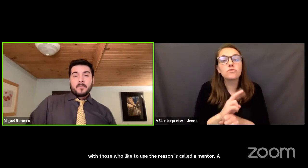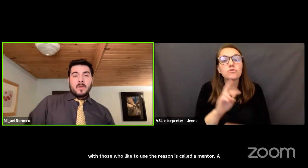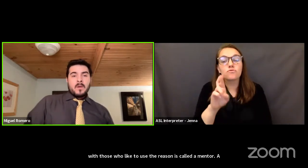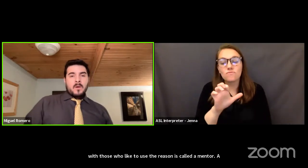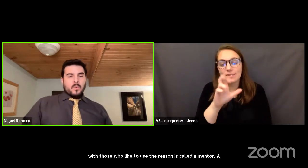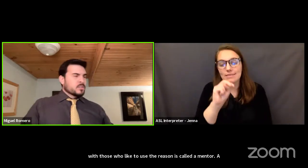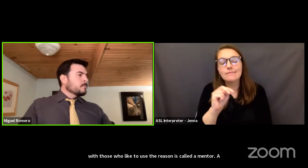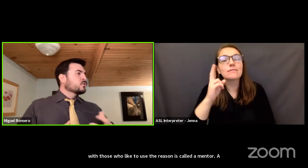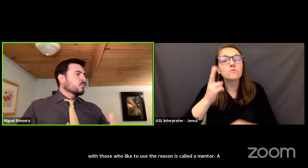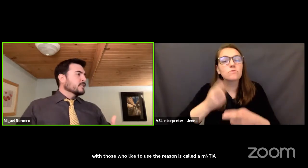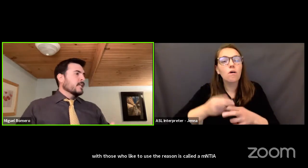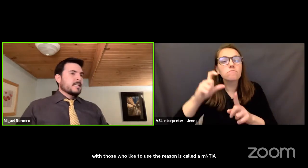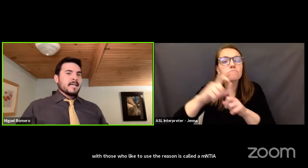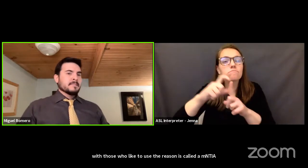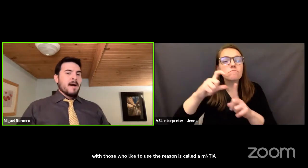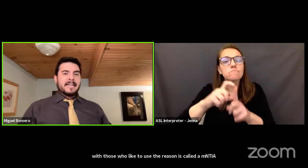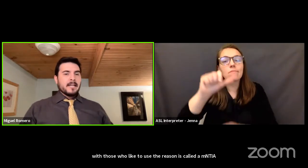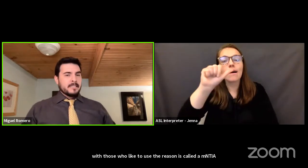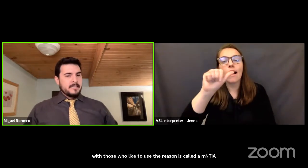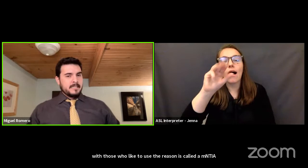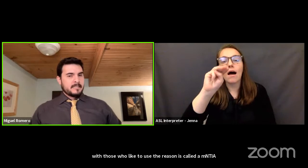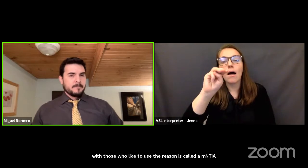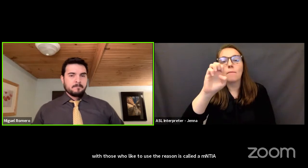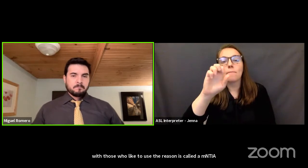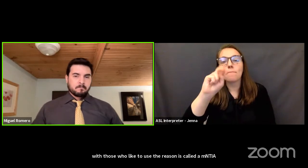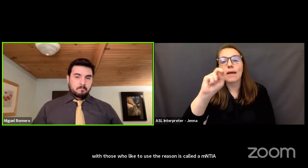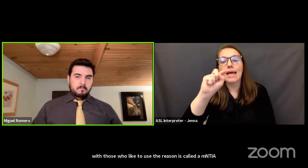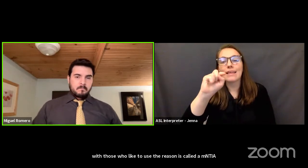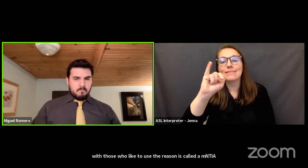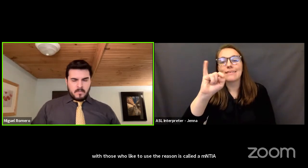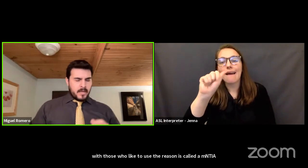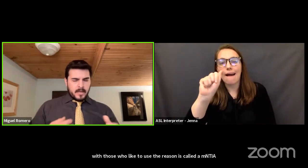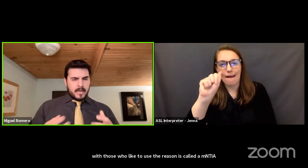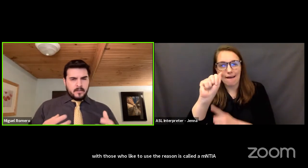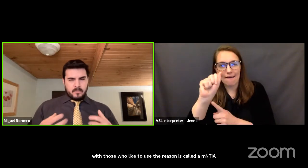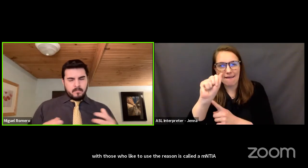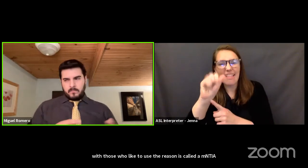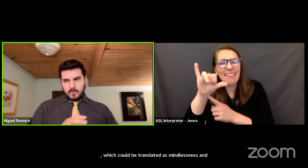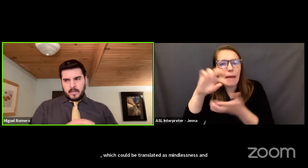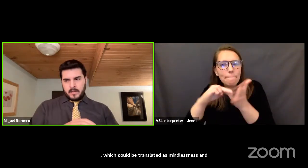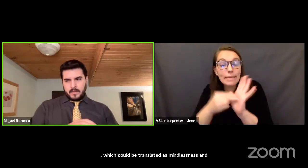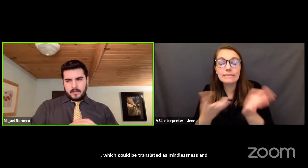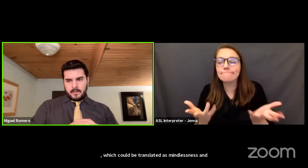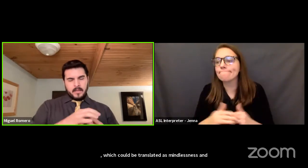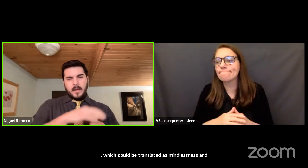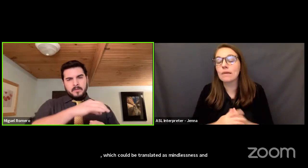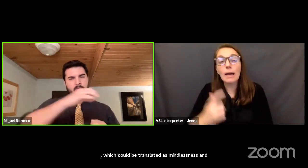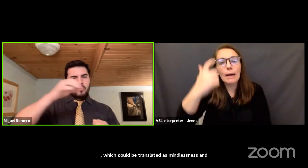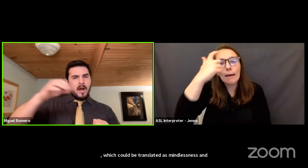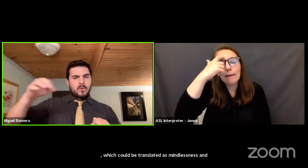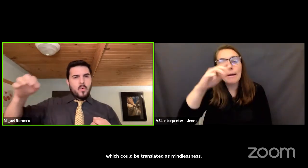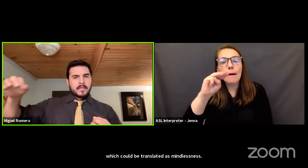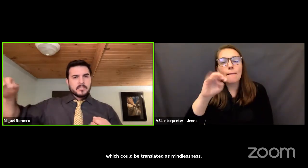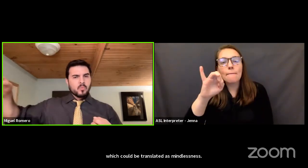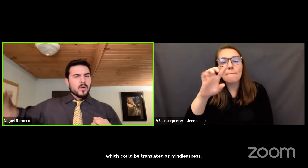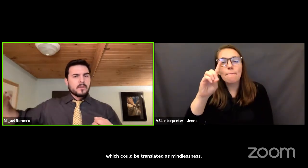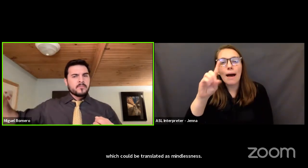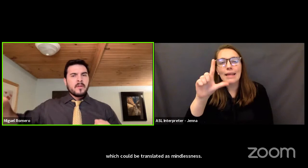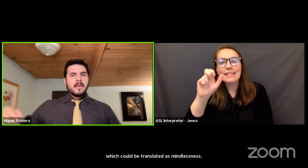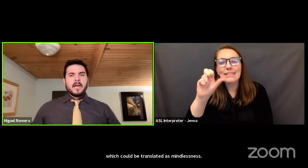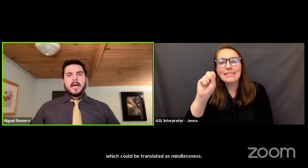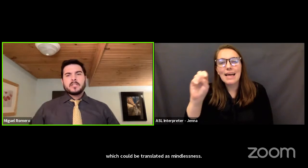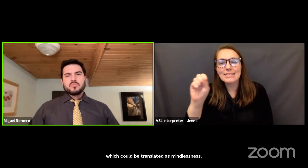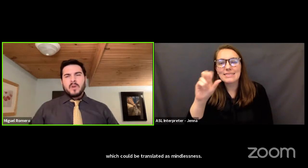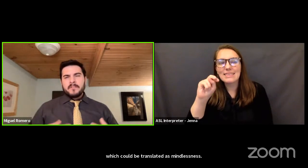A-M-E-N-T-I-A, which could be translated as mindlessness. And it comes up throughout Aquinas'